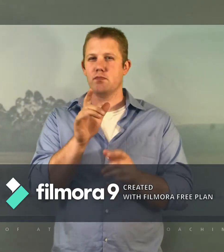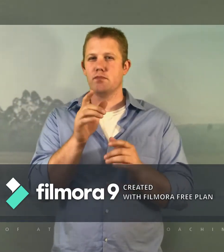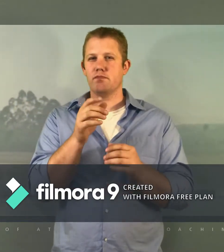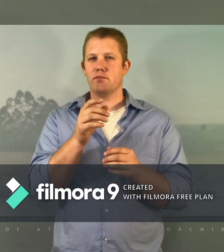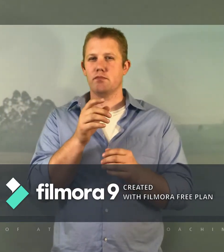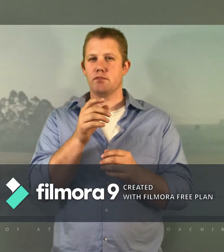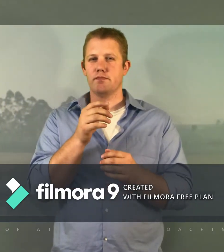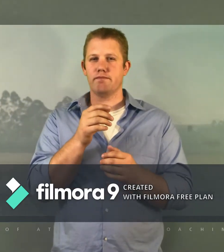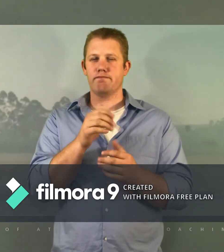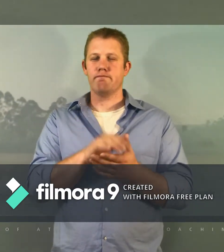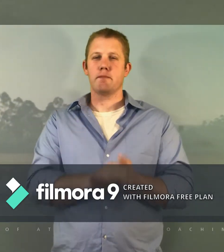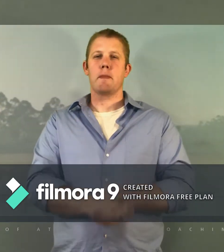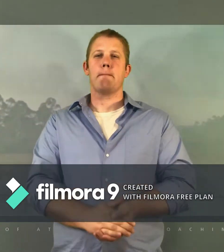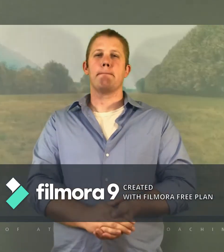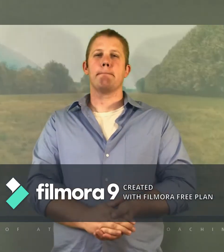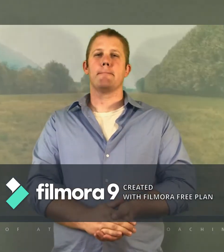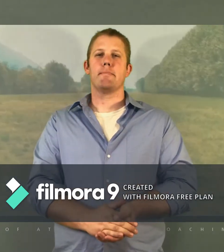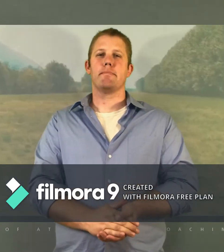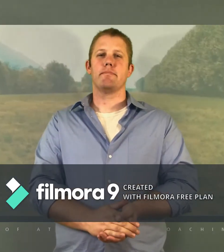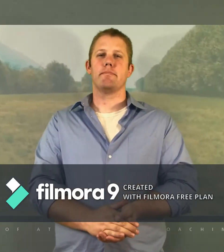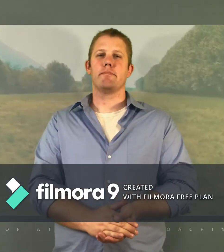Do you really love yourself?